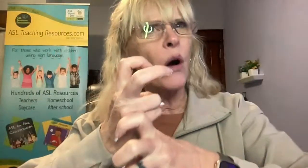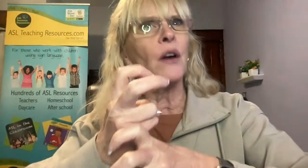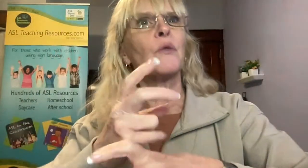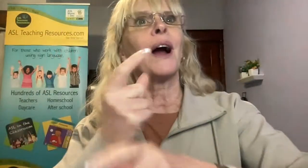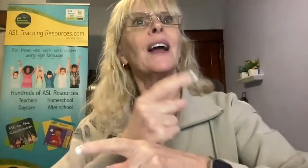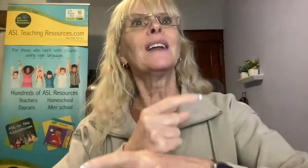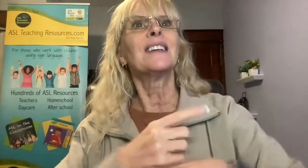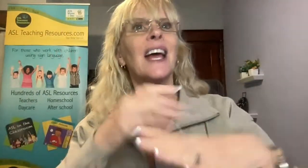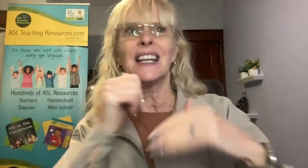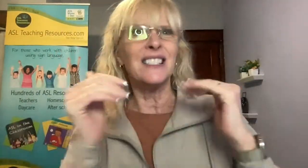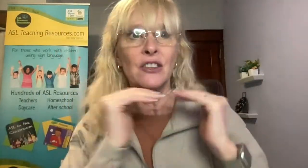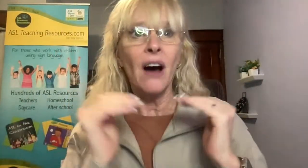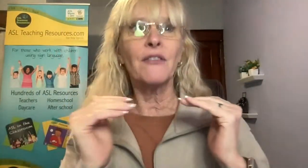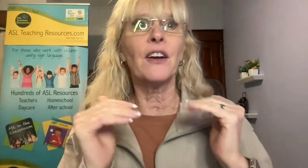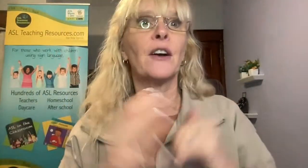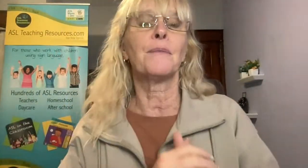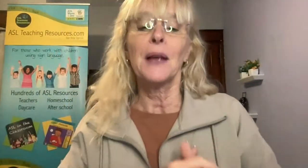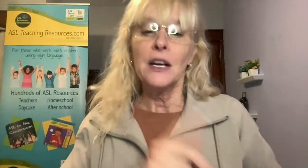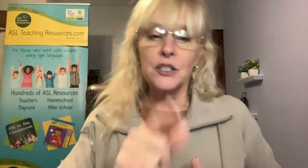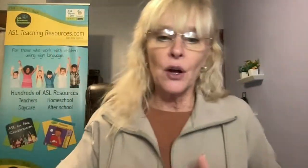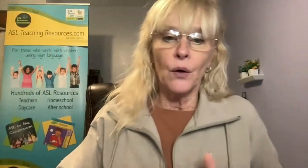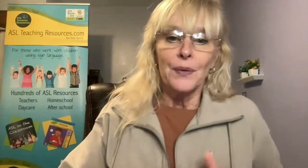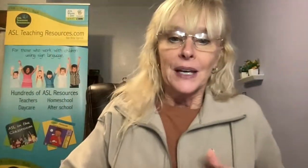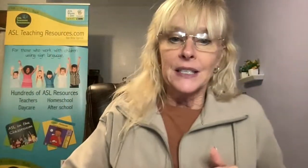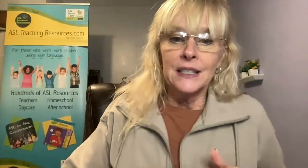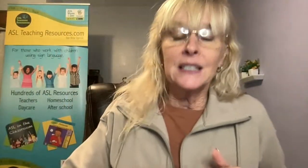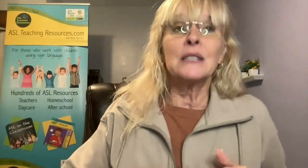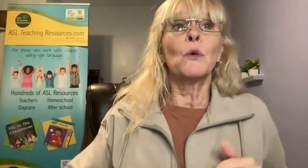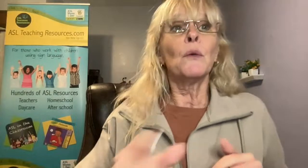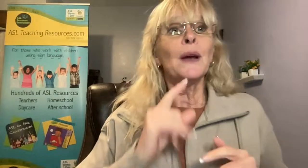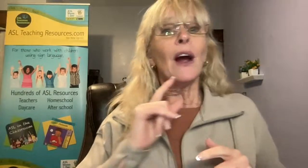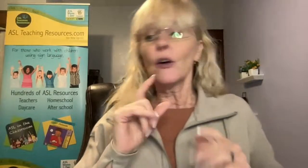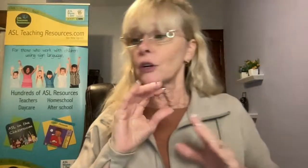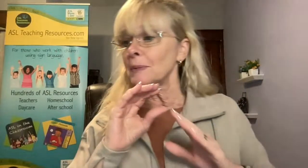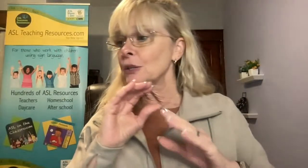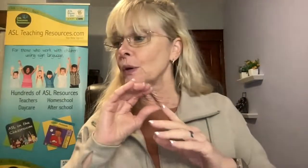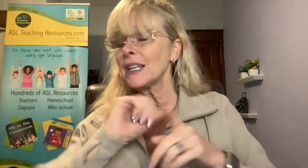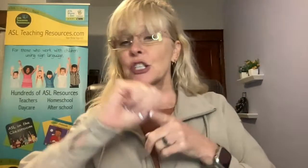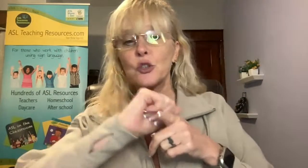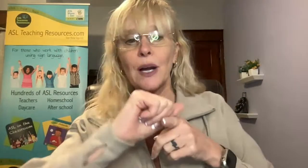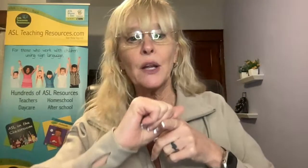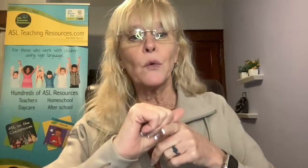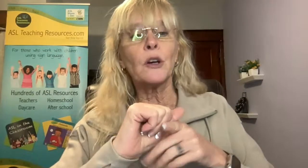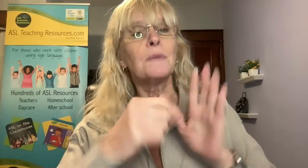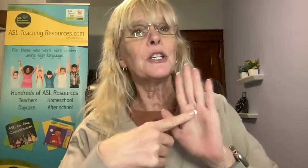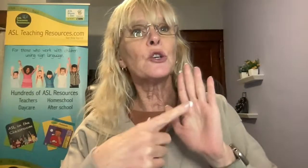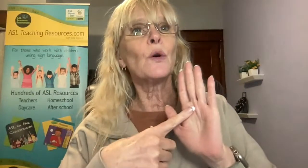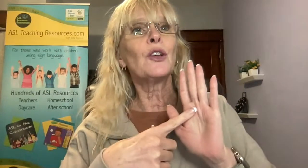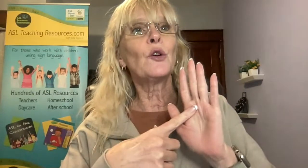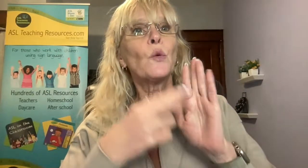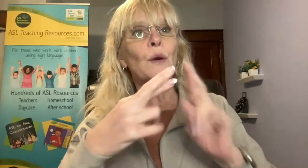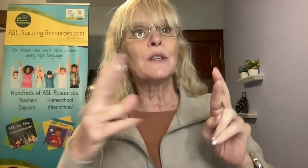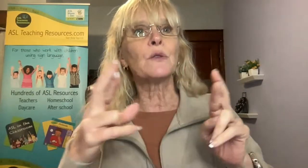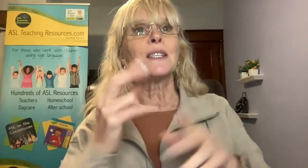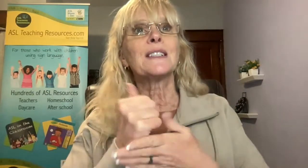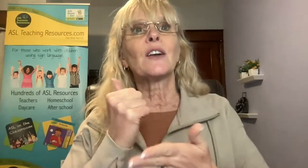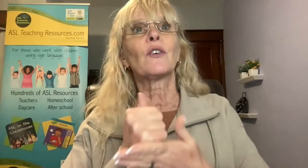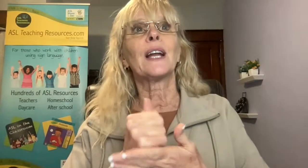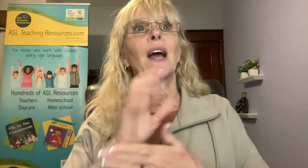hard, right? And it's not fair. So, when we are going to be doing this training, we're going to be showing you resources that are going to help